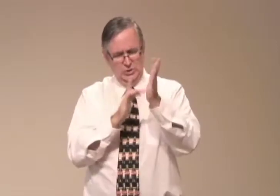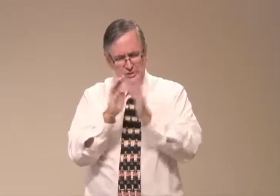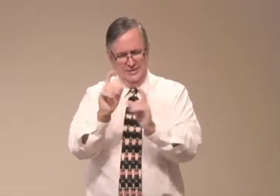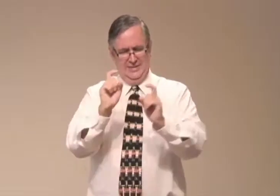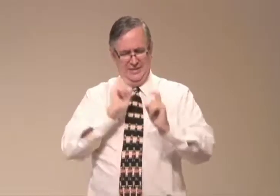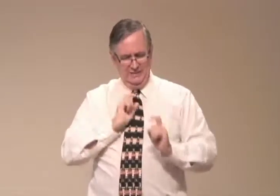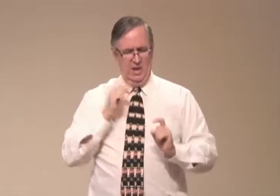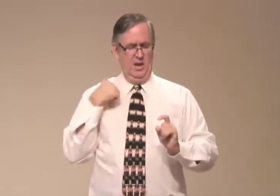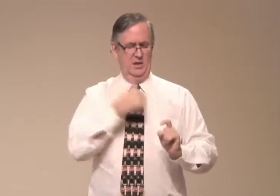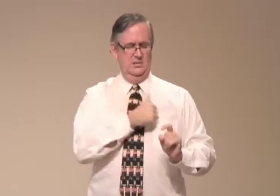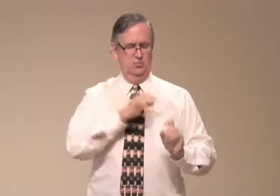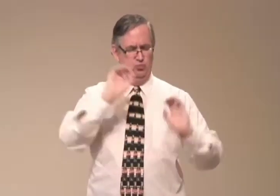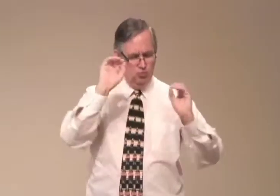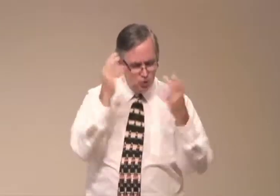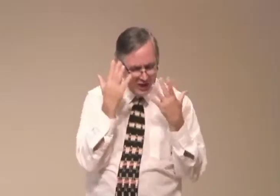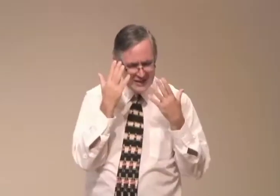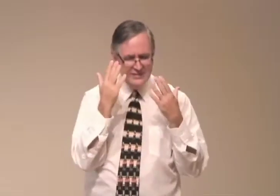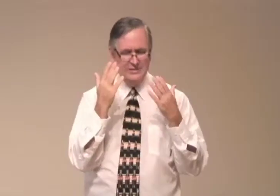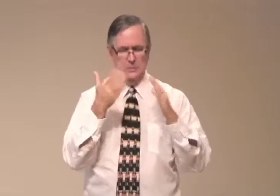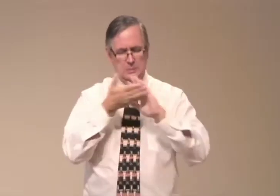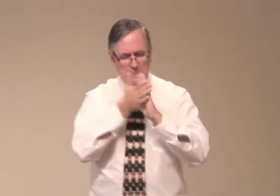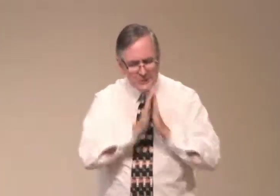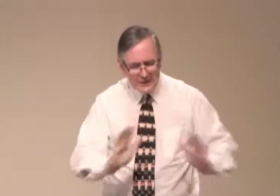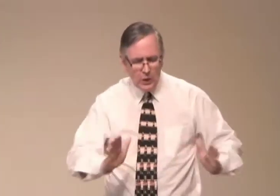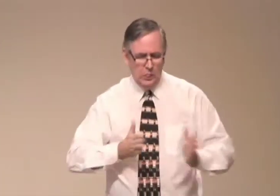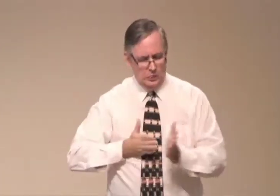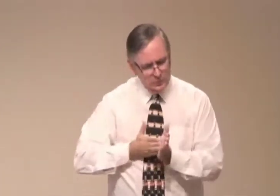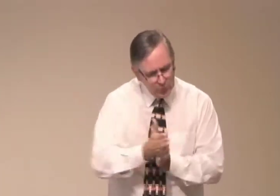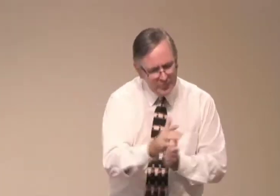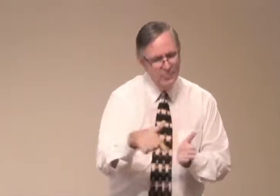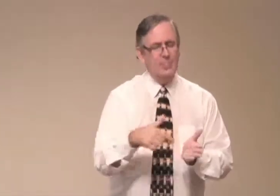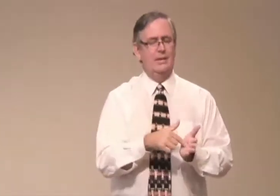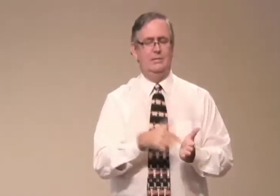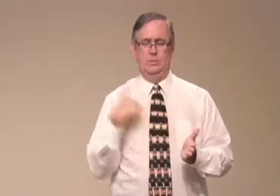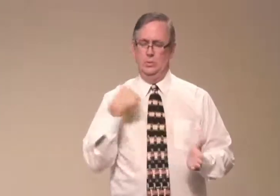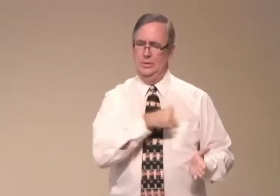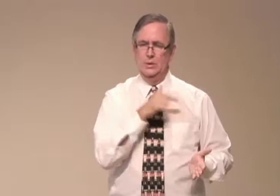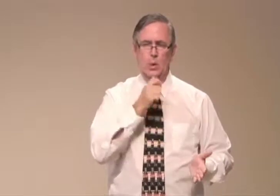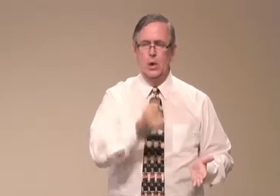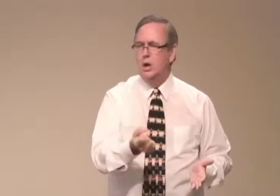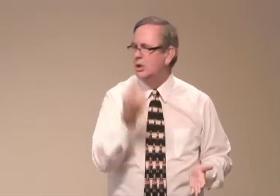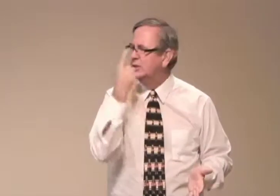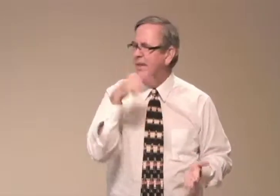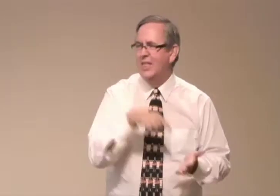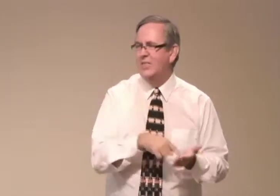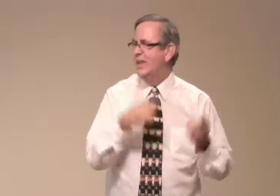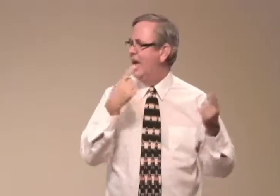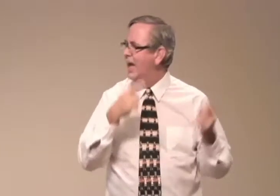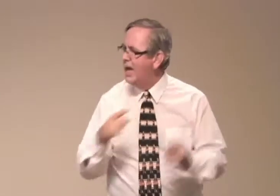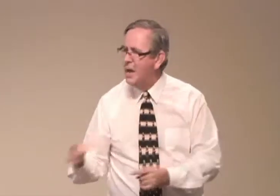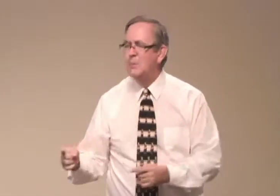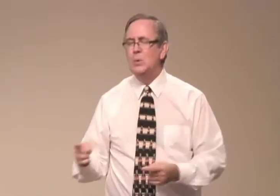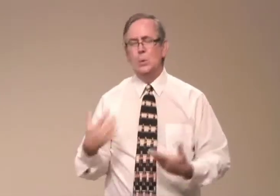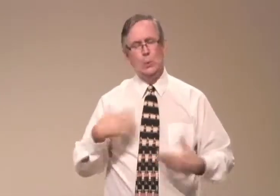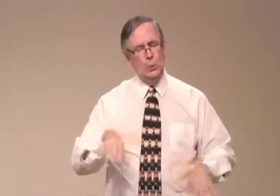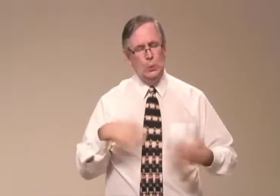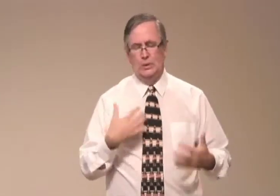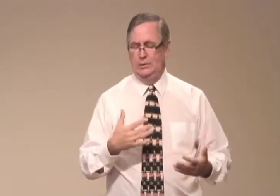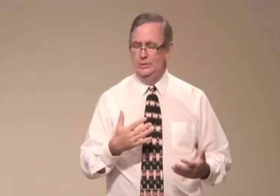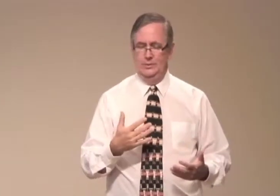for us, but we trust Jesus to give us grace and peace as we go through this. We don't understand it. We